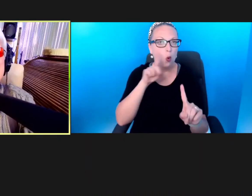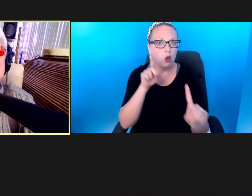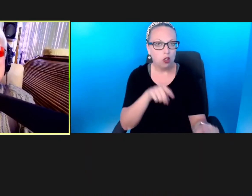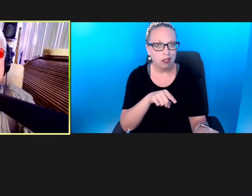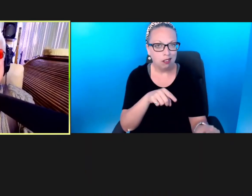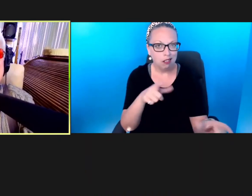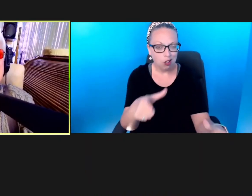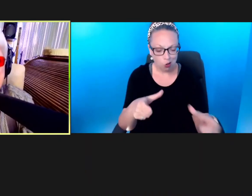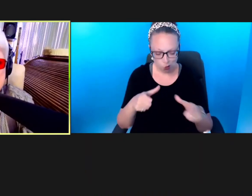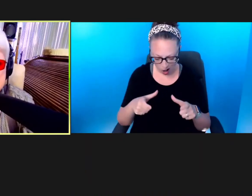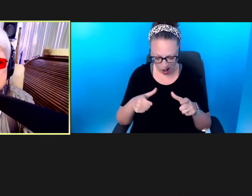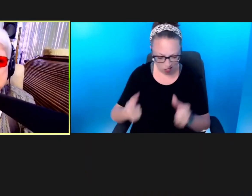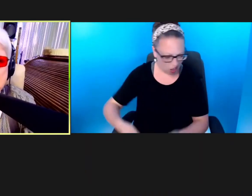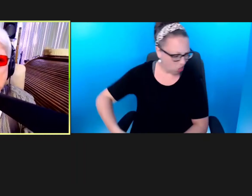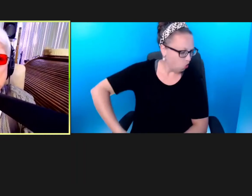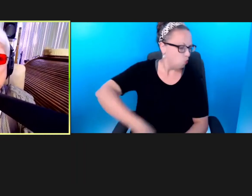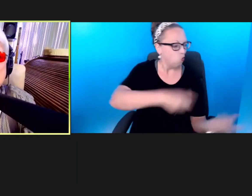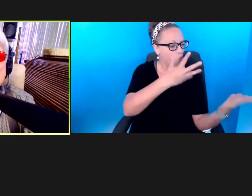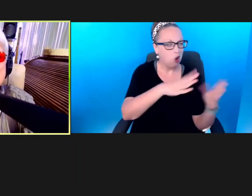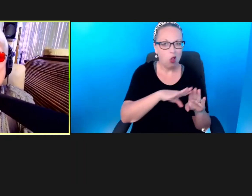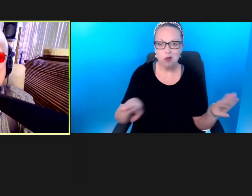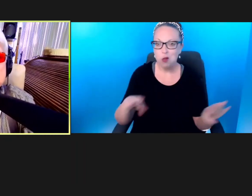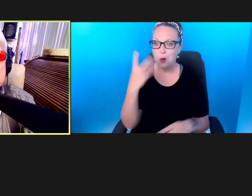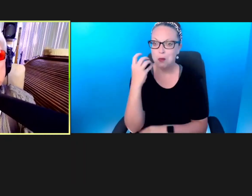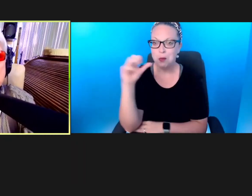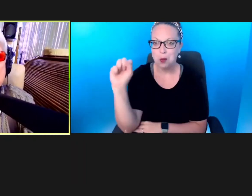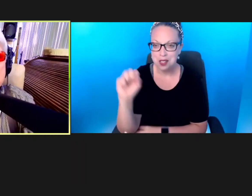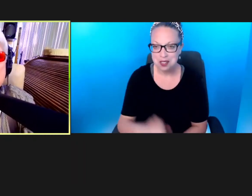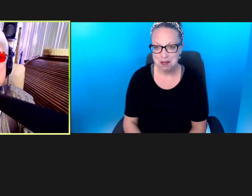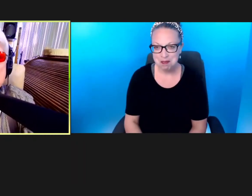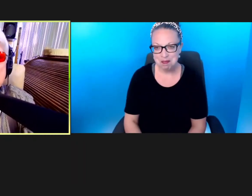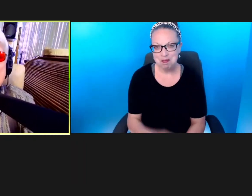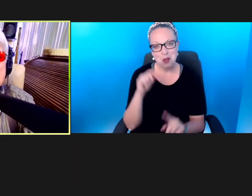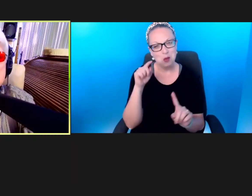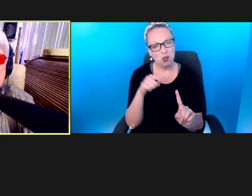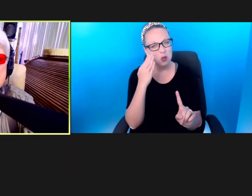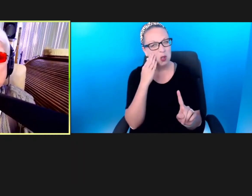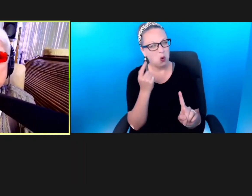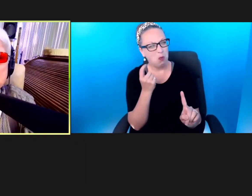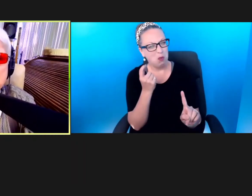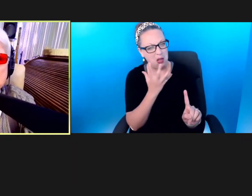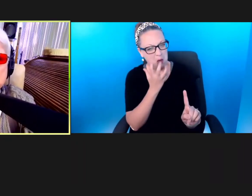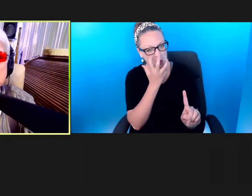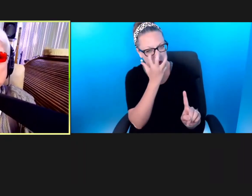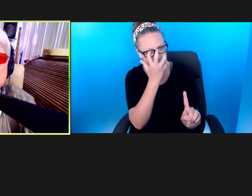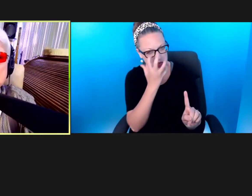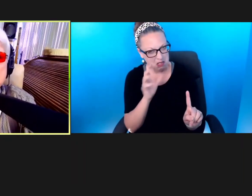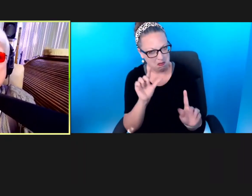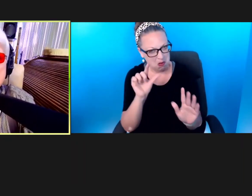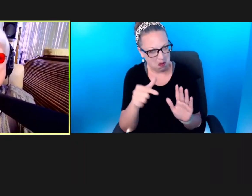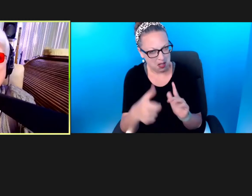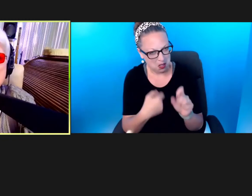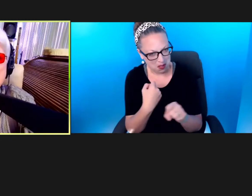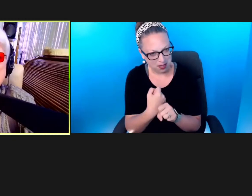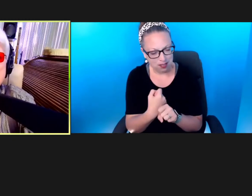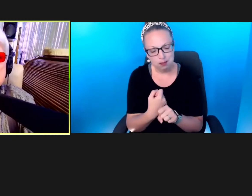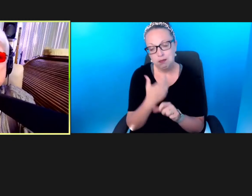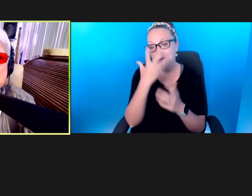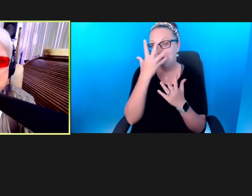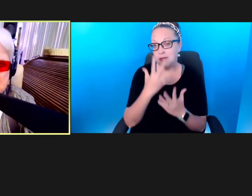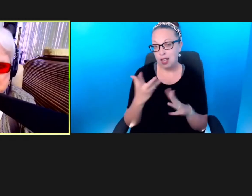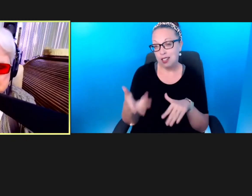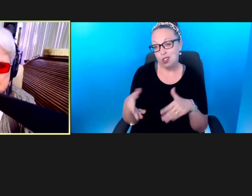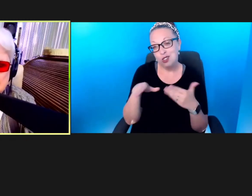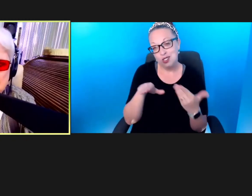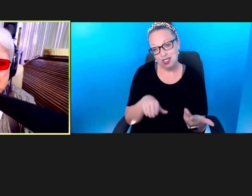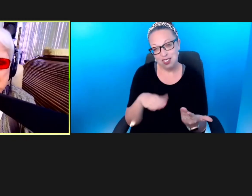was known as a bit of a crank in her later years, and sadly, she did die penniless